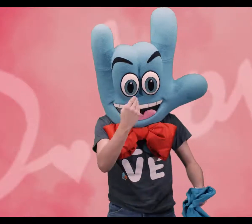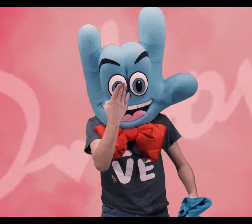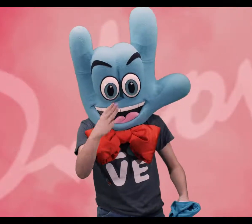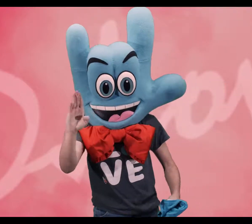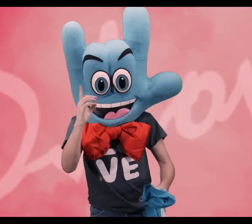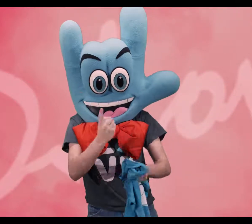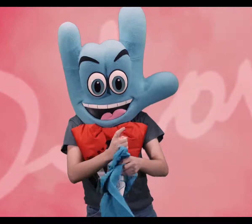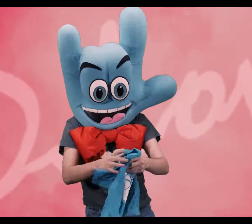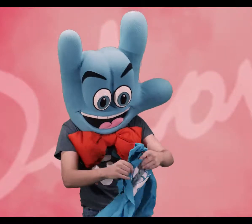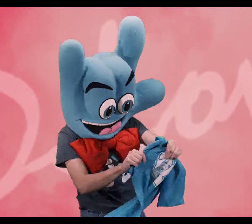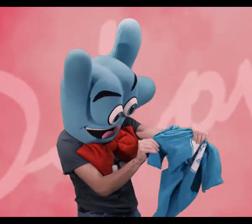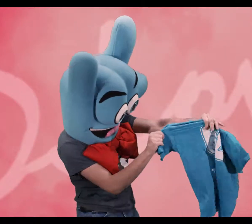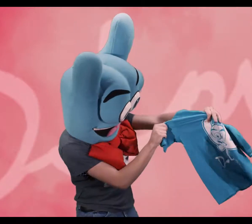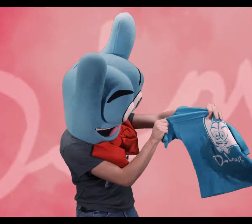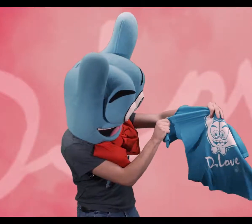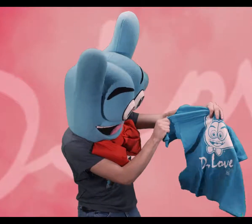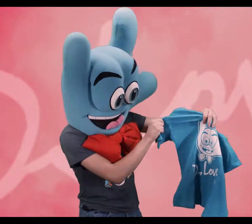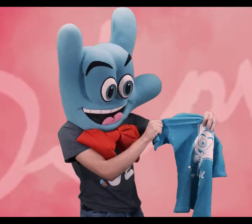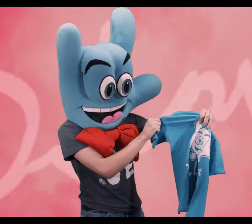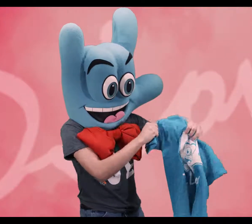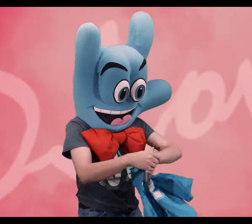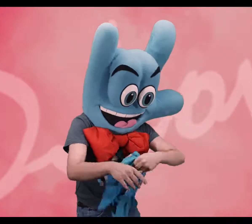And for the kids, we have a light blue.